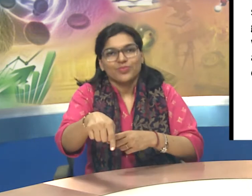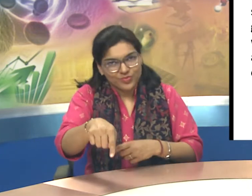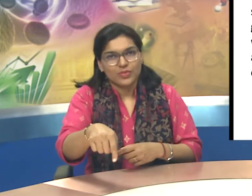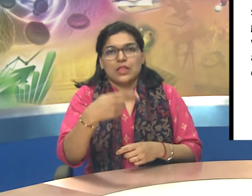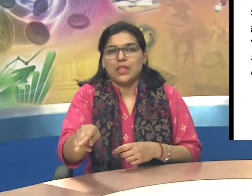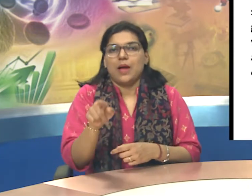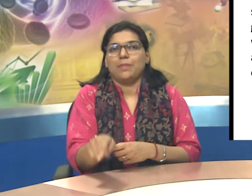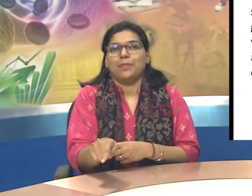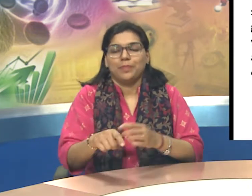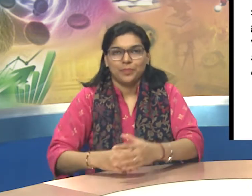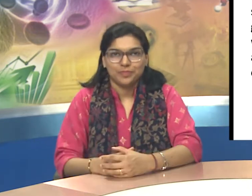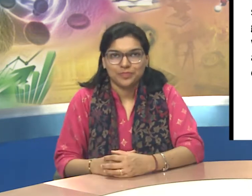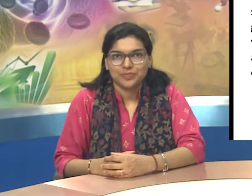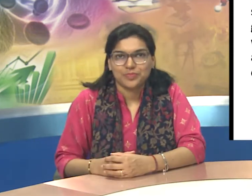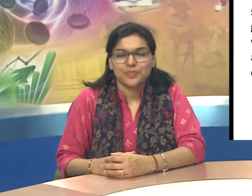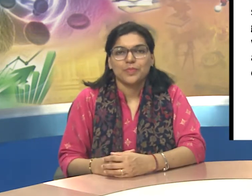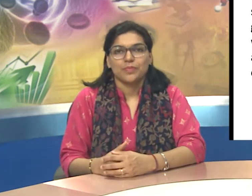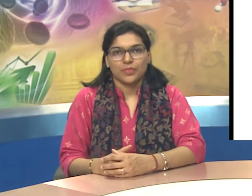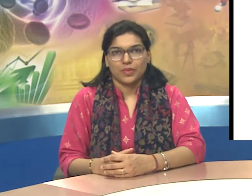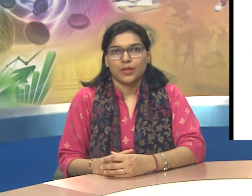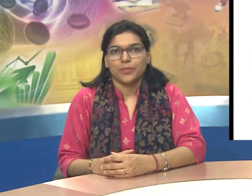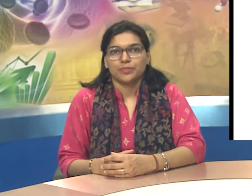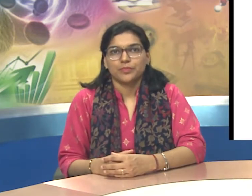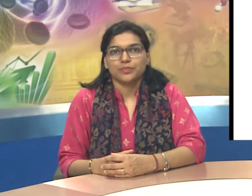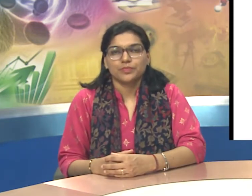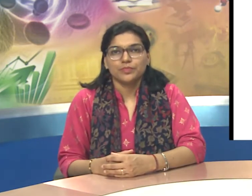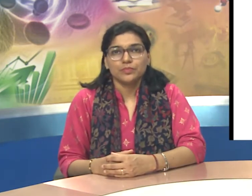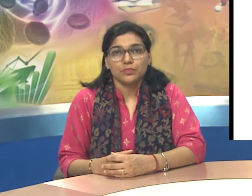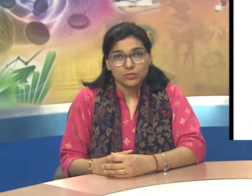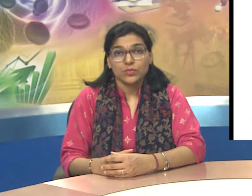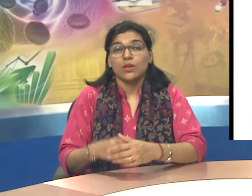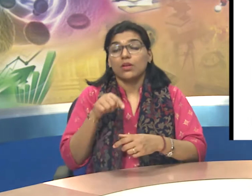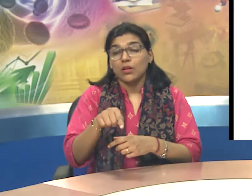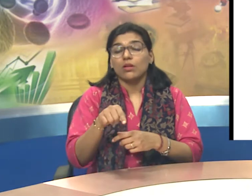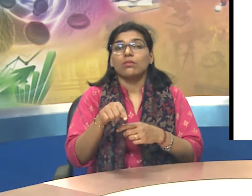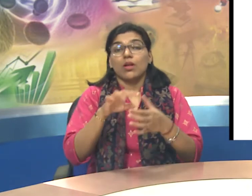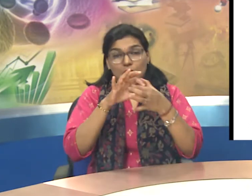passing the message from sender to receiver is termed as means of communication.